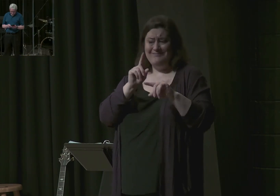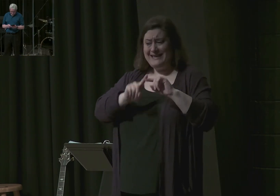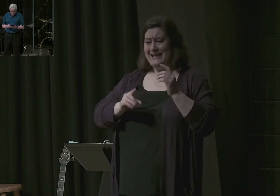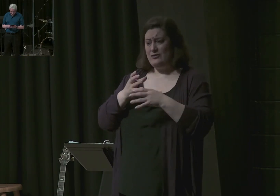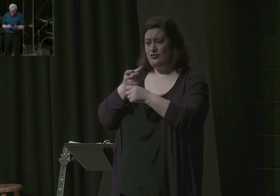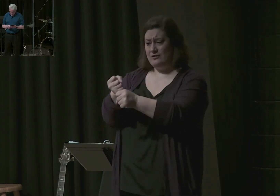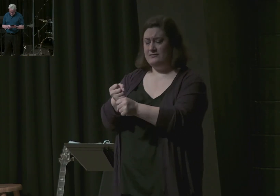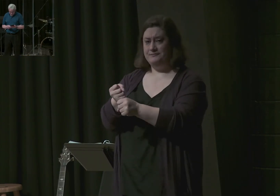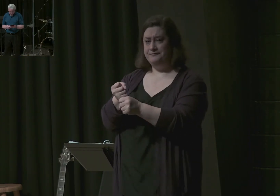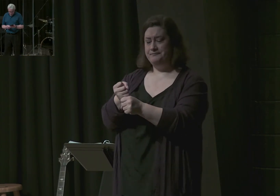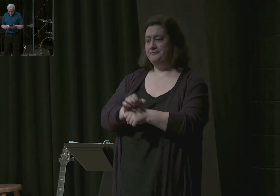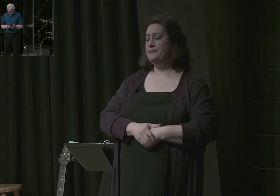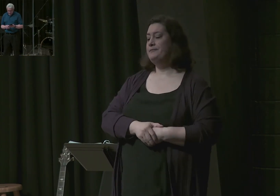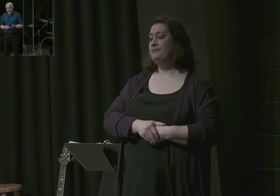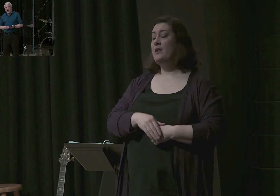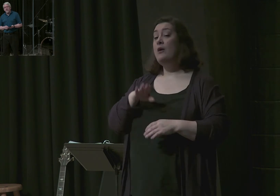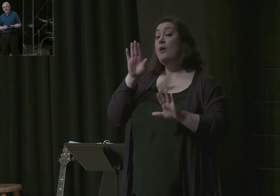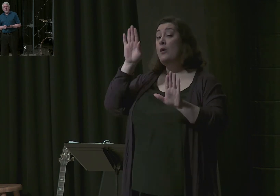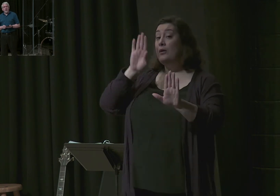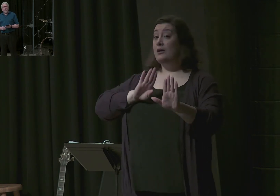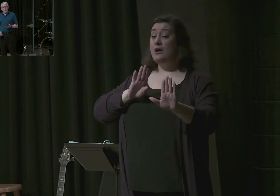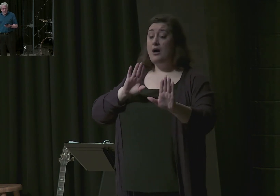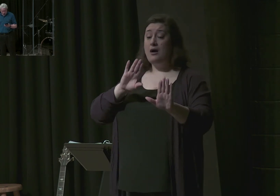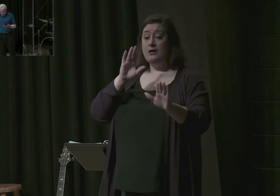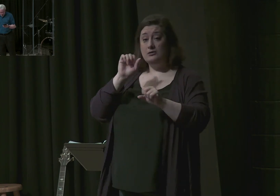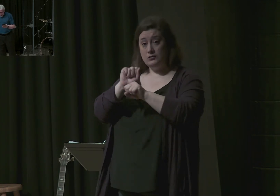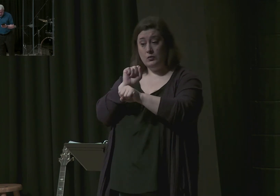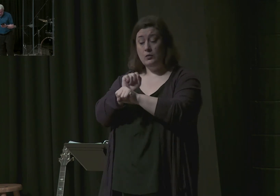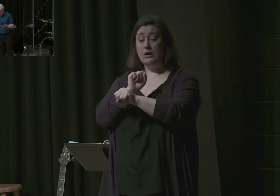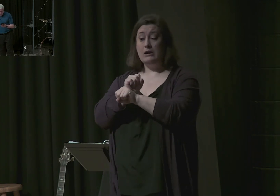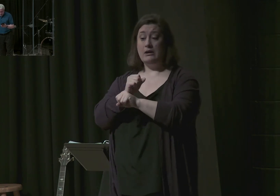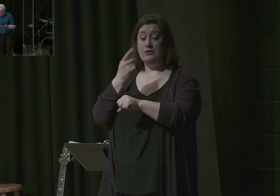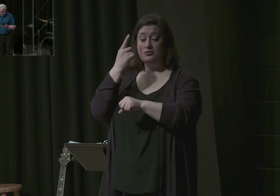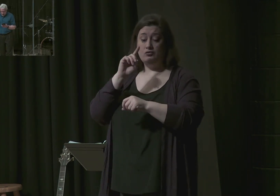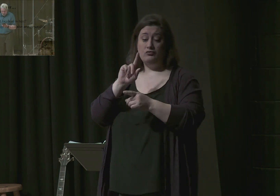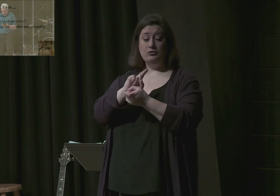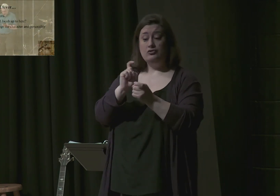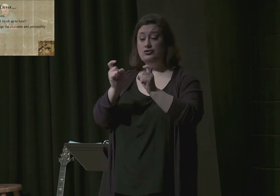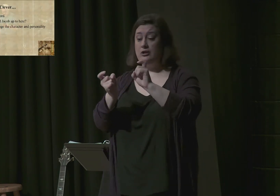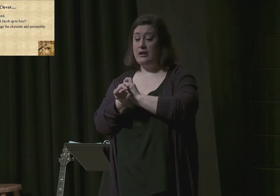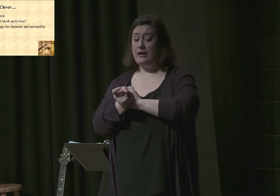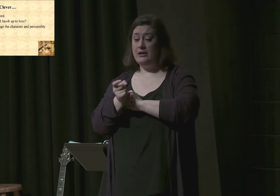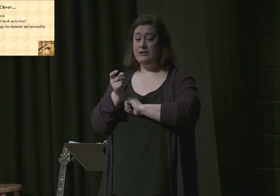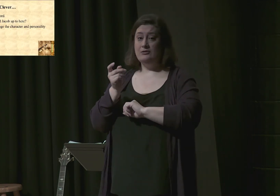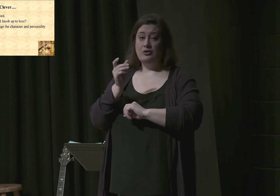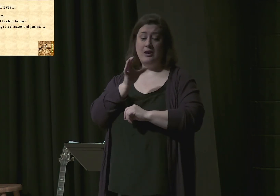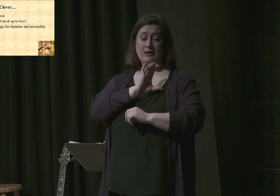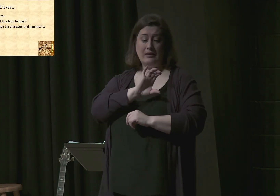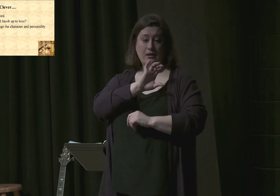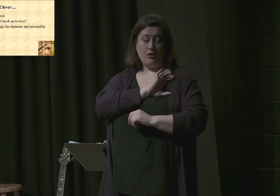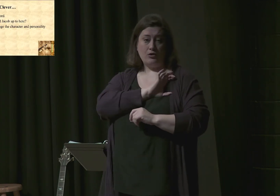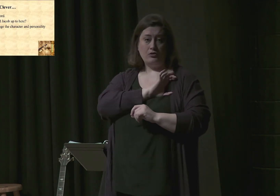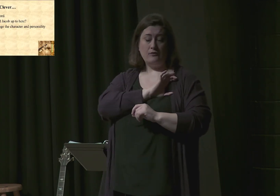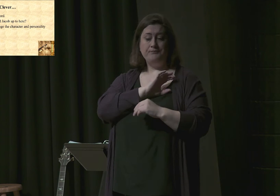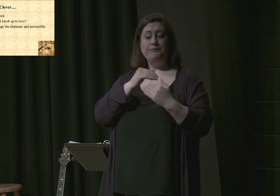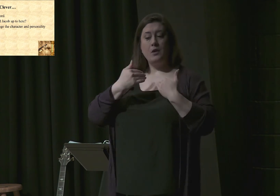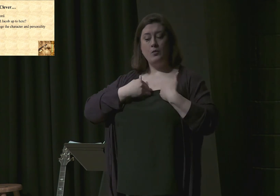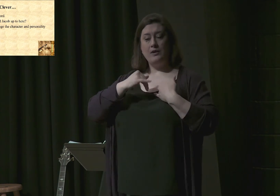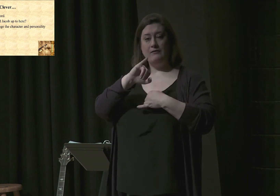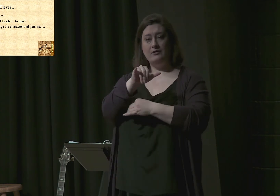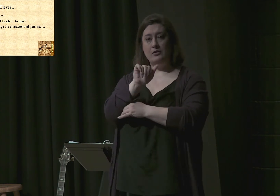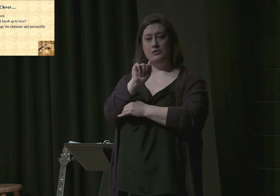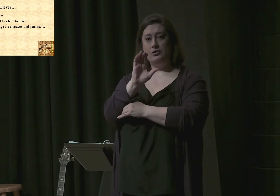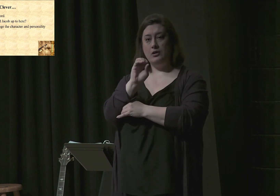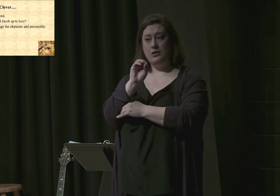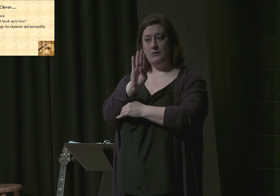integrity? See, God is at work to change the character and the personality of Jacob. We cannot ever say over the